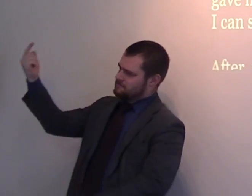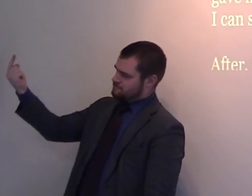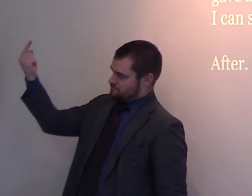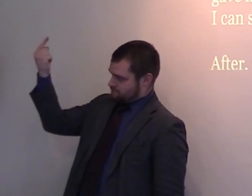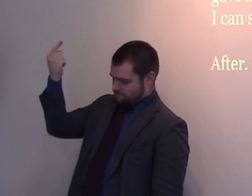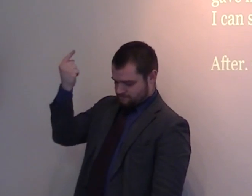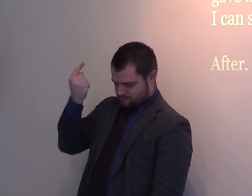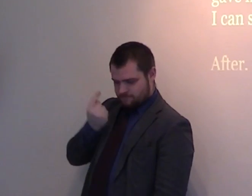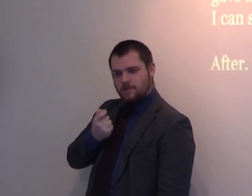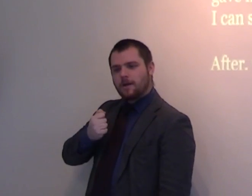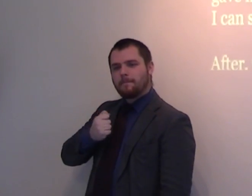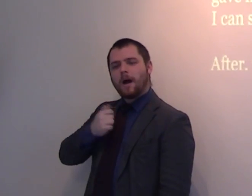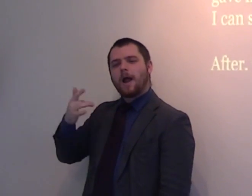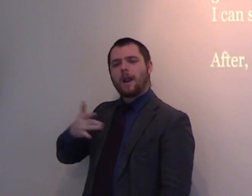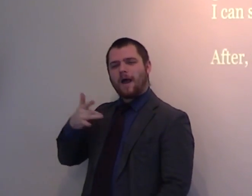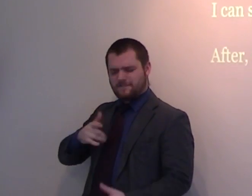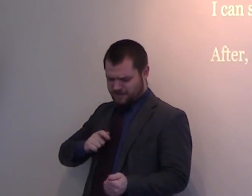He gave me a new life and a new heart.